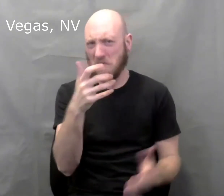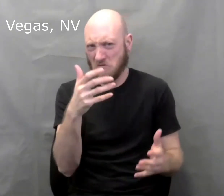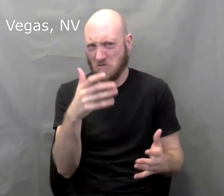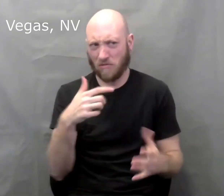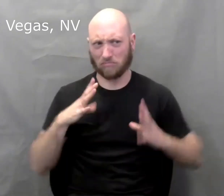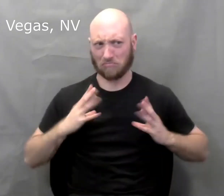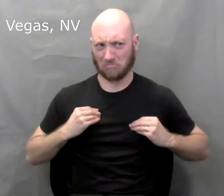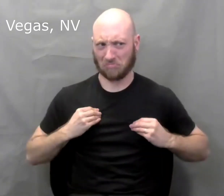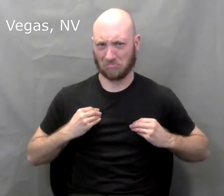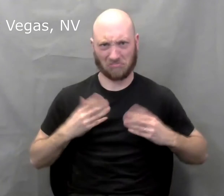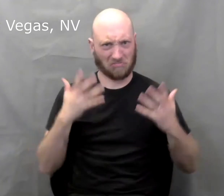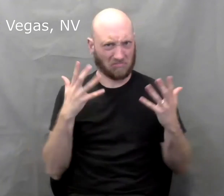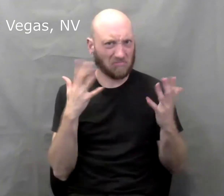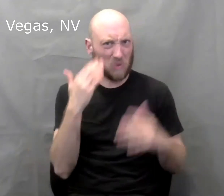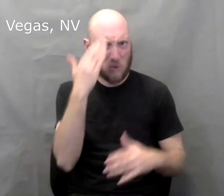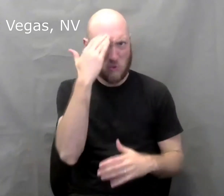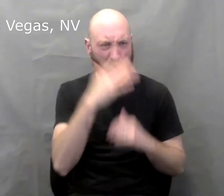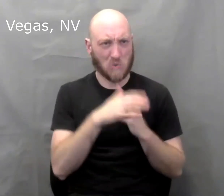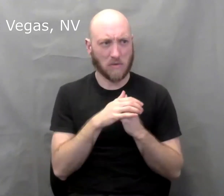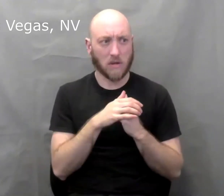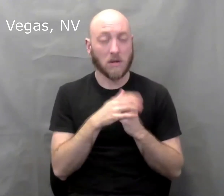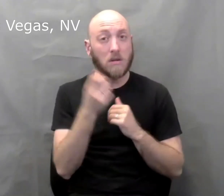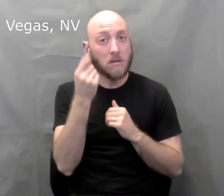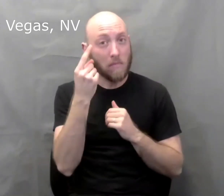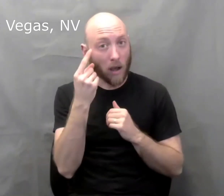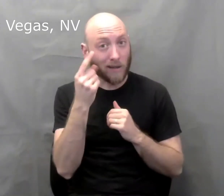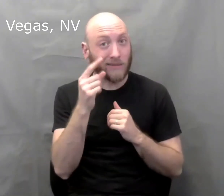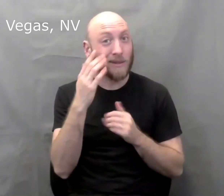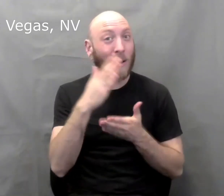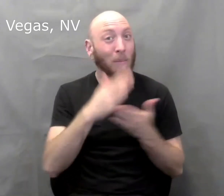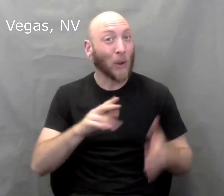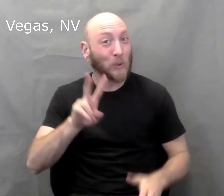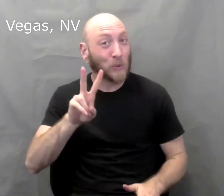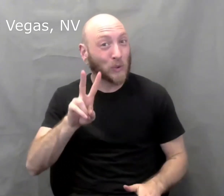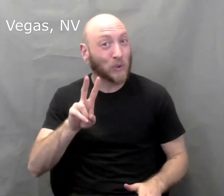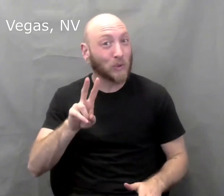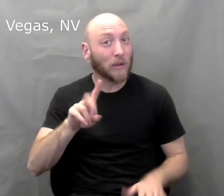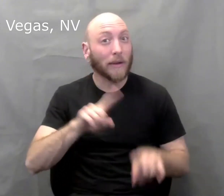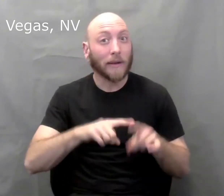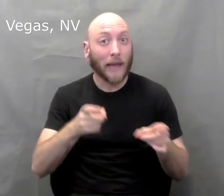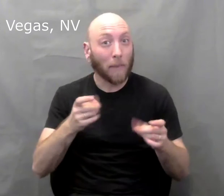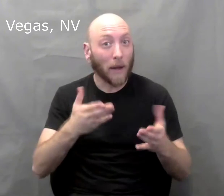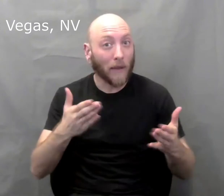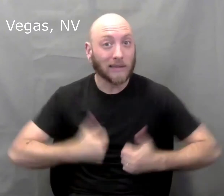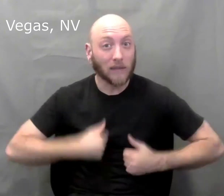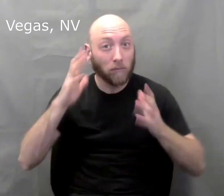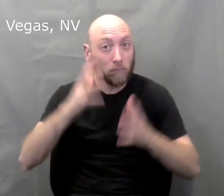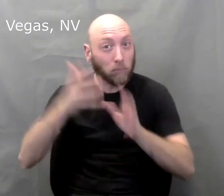really early on. But unmanageable was a whole different story for me because I was able